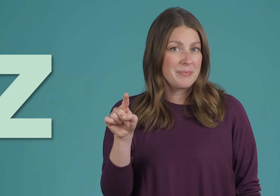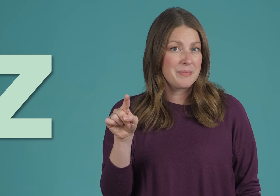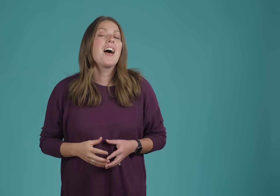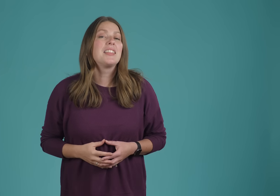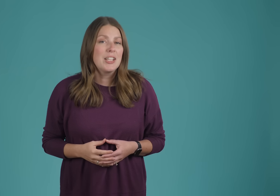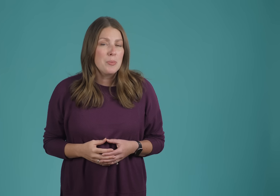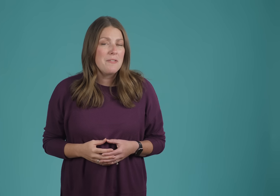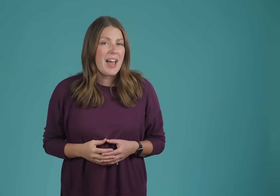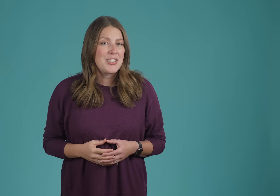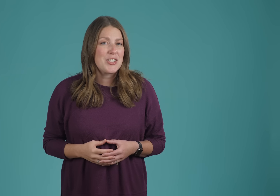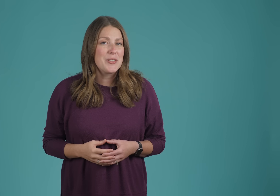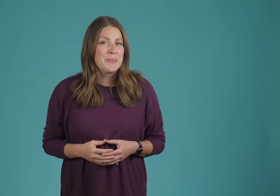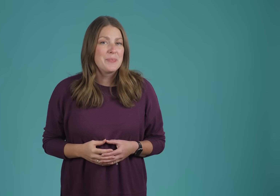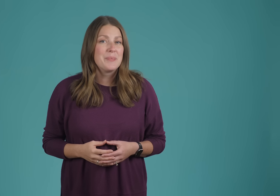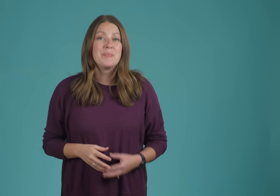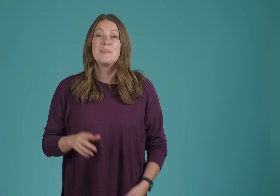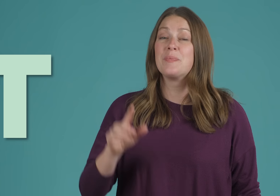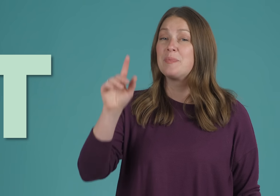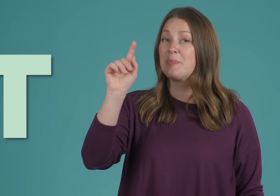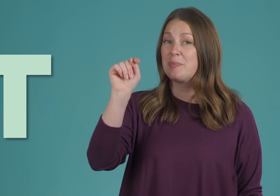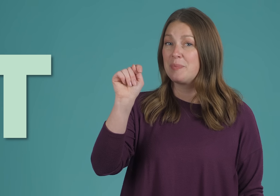A little bit faster.